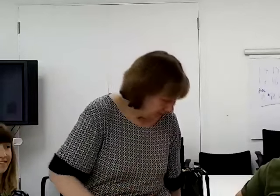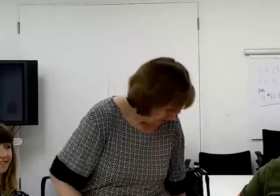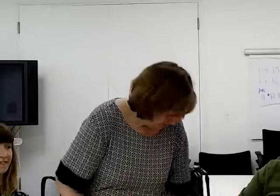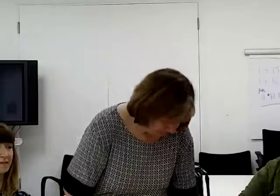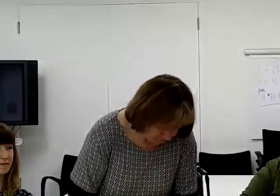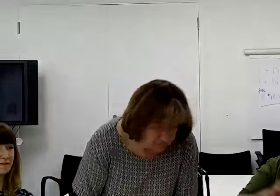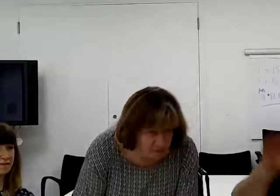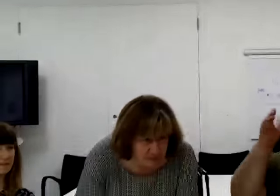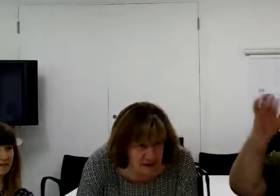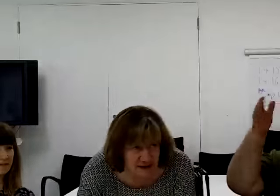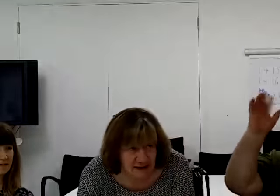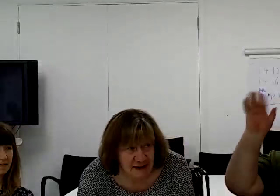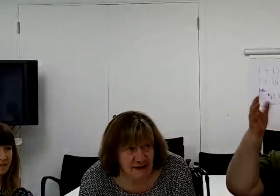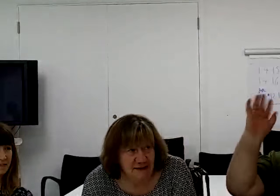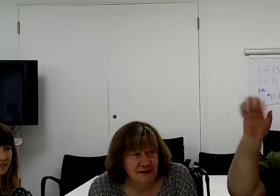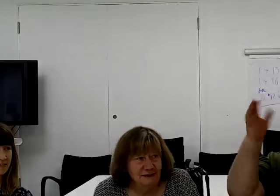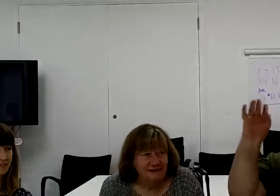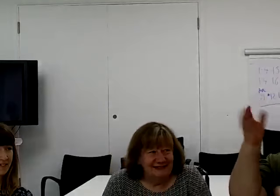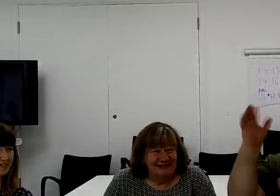support him. Thank you.